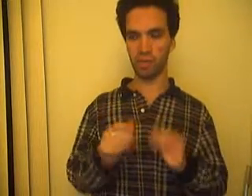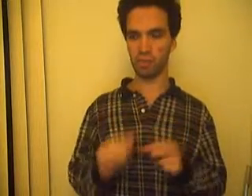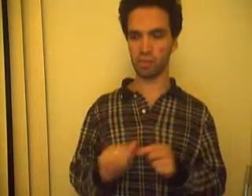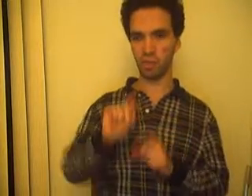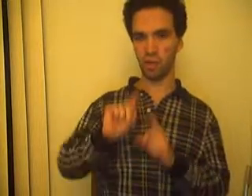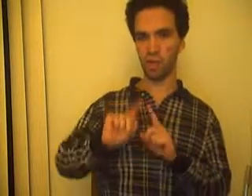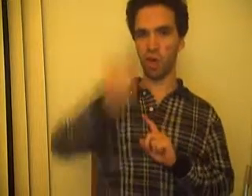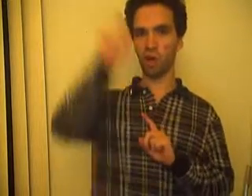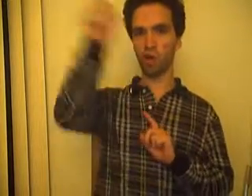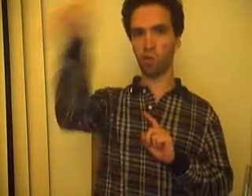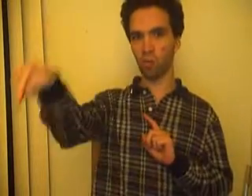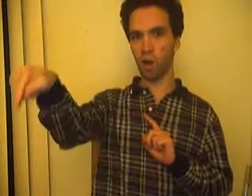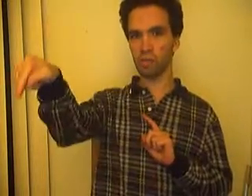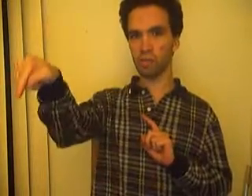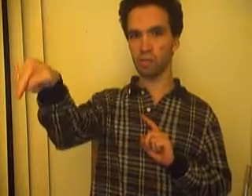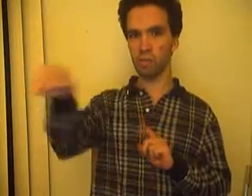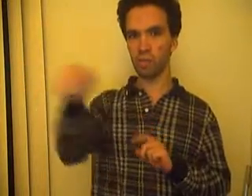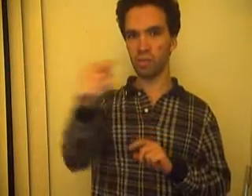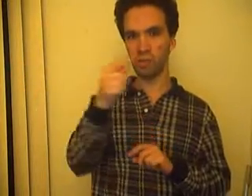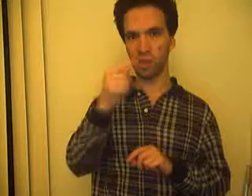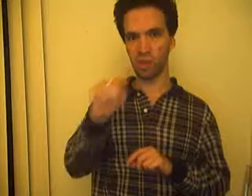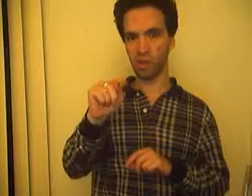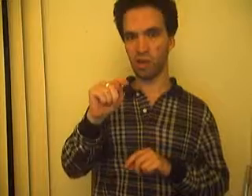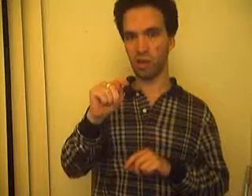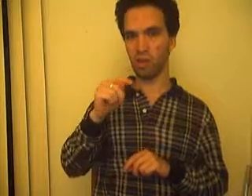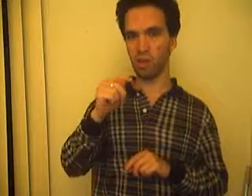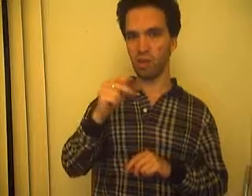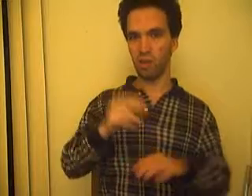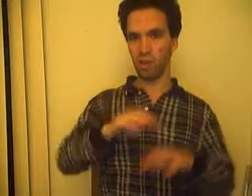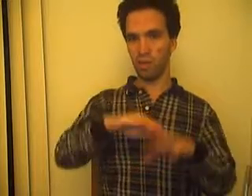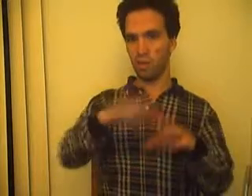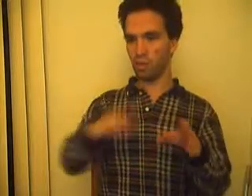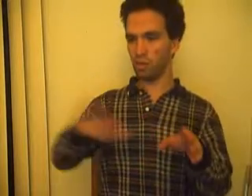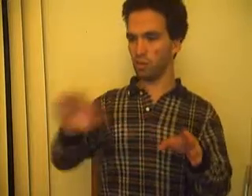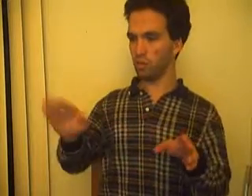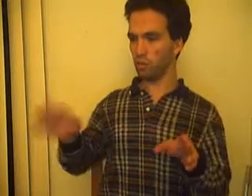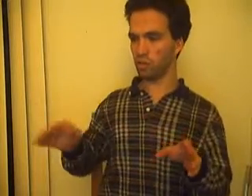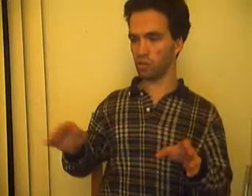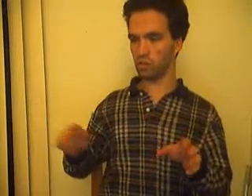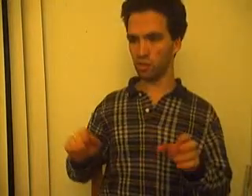place across the hills